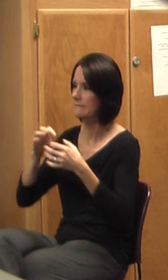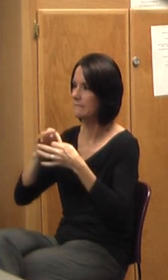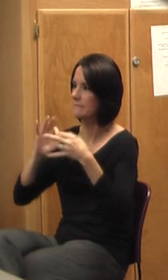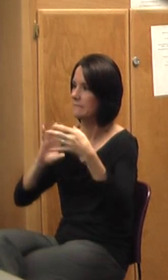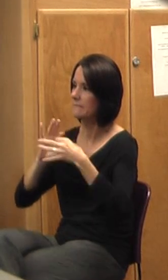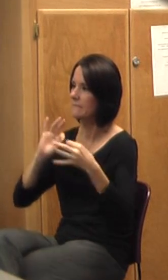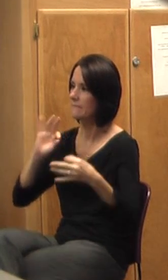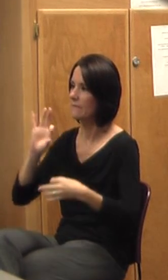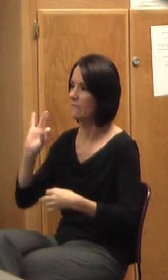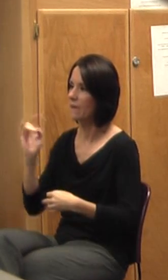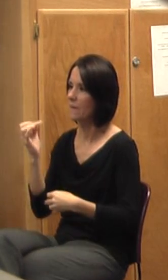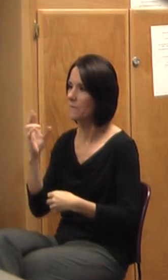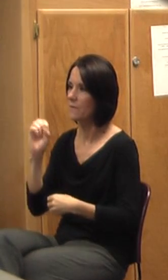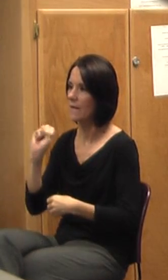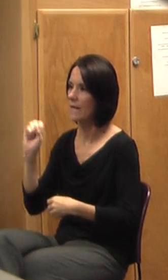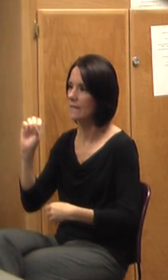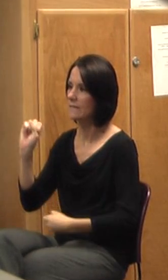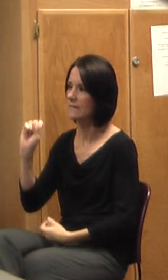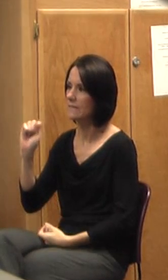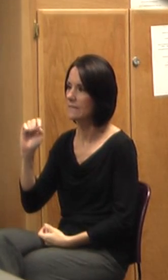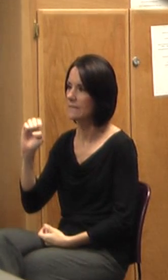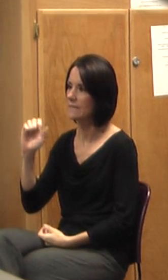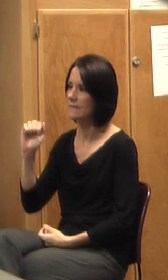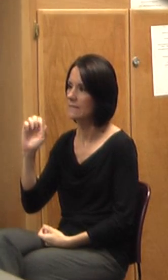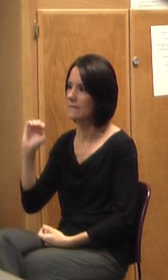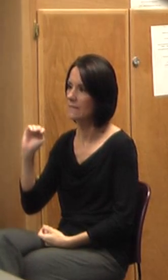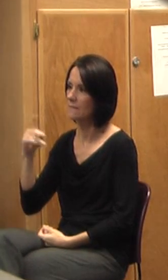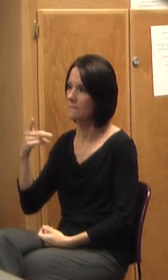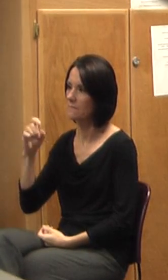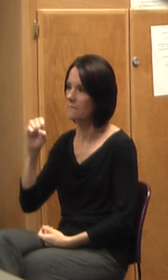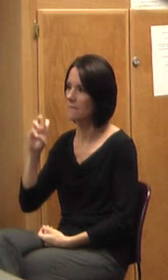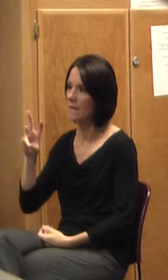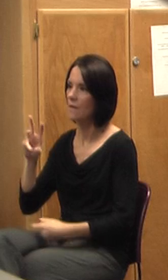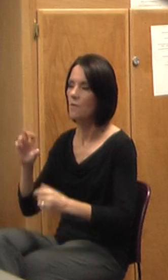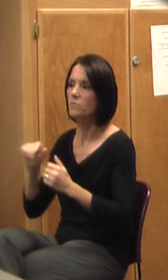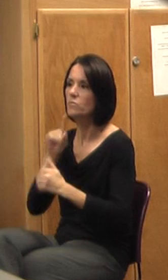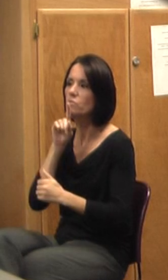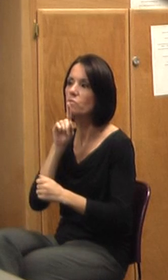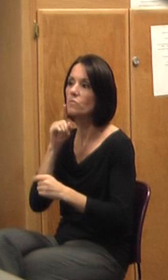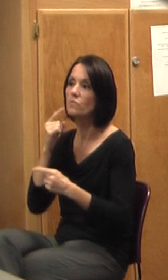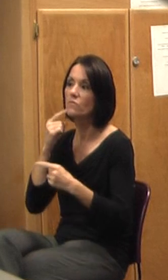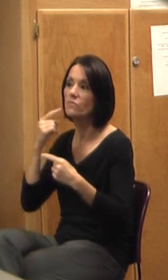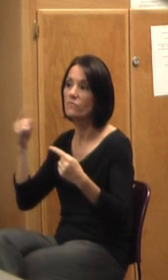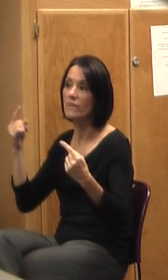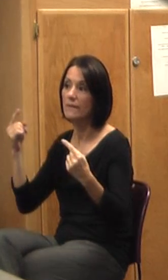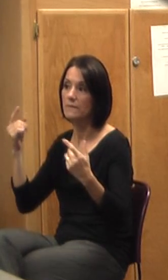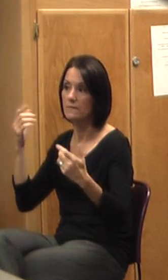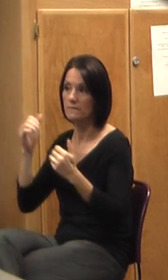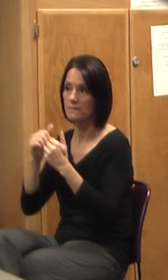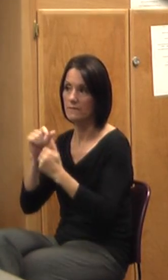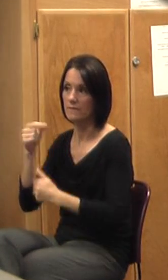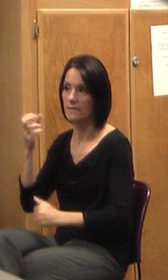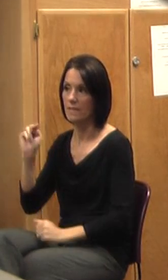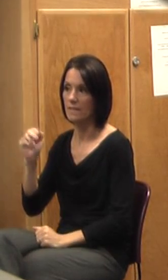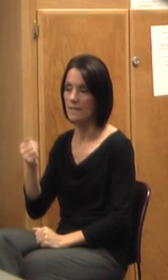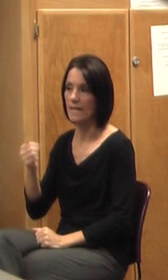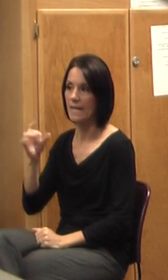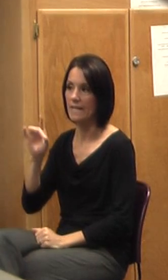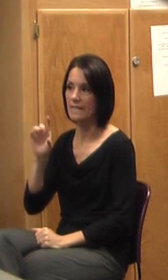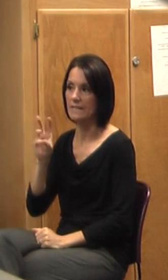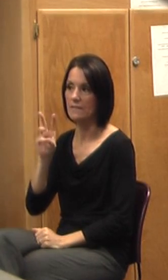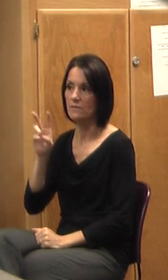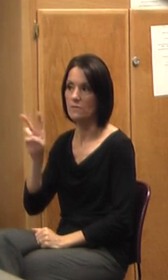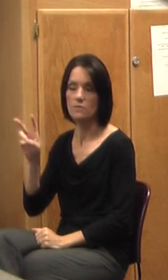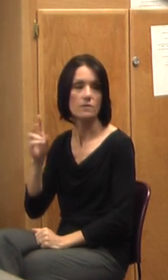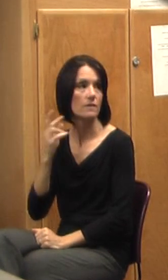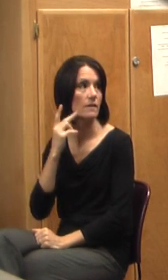plow. What he's most famous for, though, is the Gatling gun, which he patented in 1862. As you can see, it